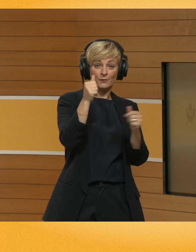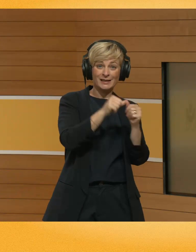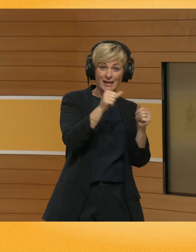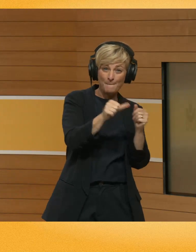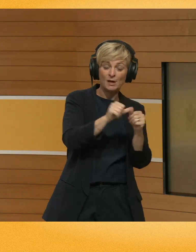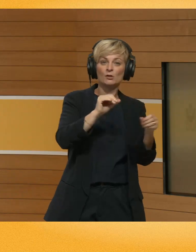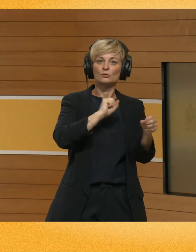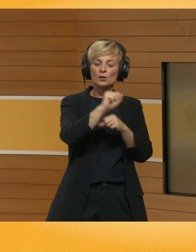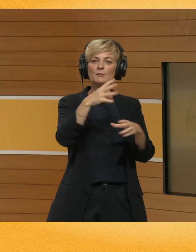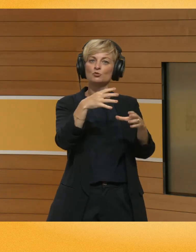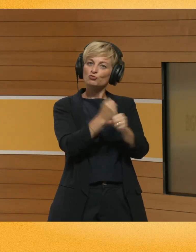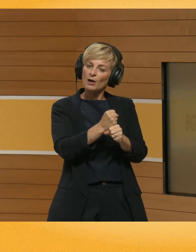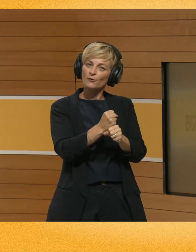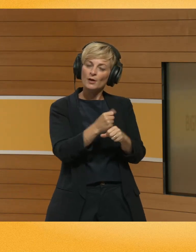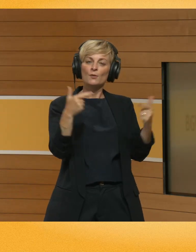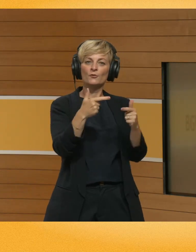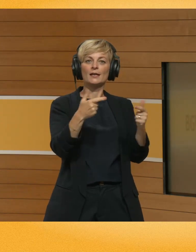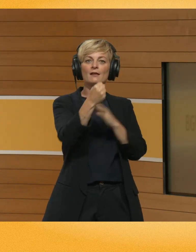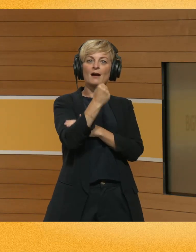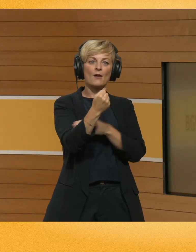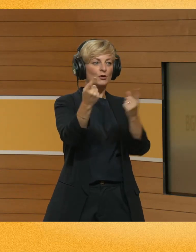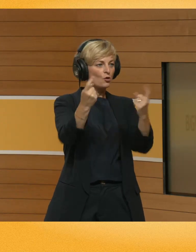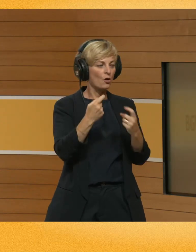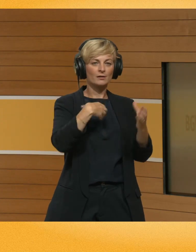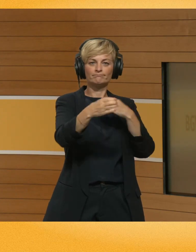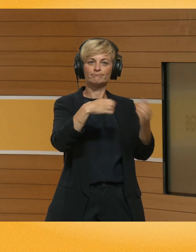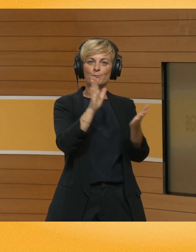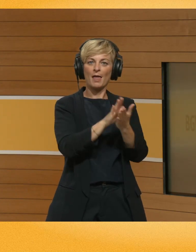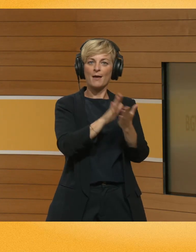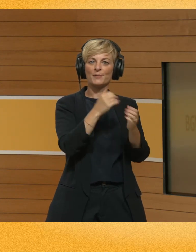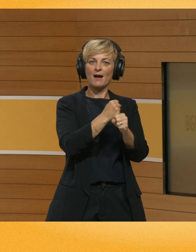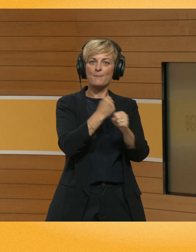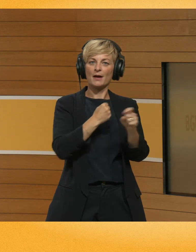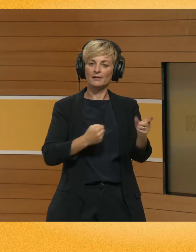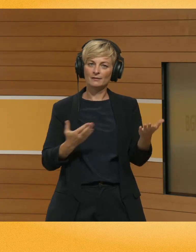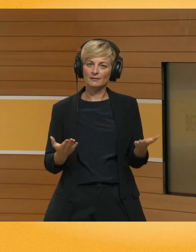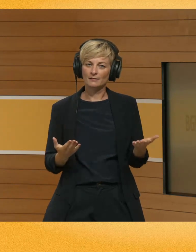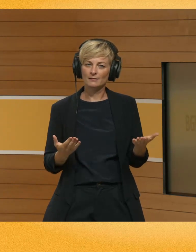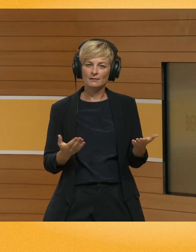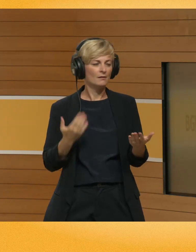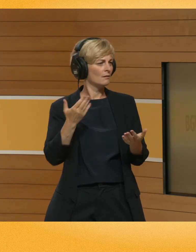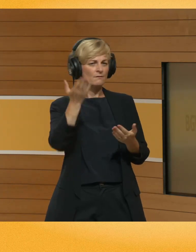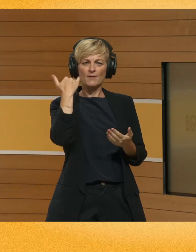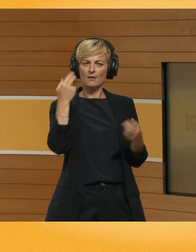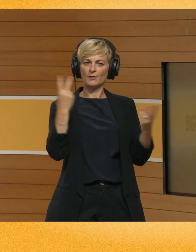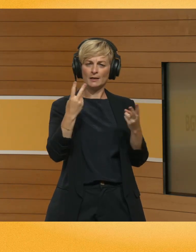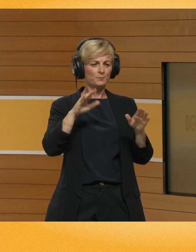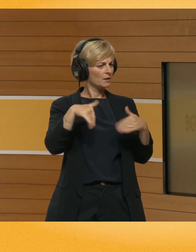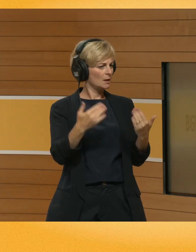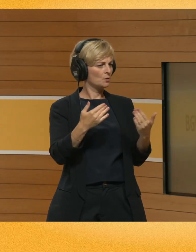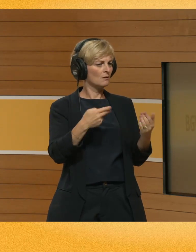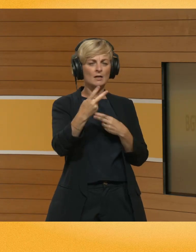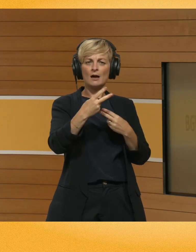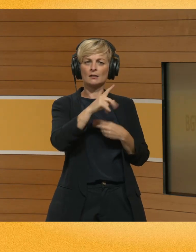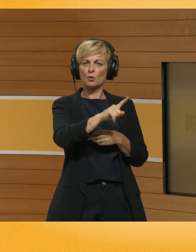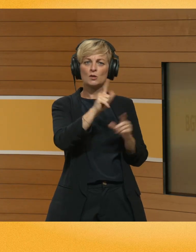be kind of immune to this shortage because they were still able to attract and to retain nursing